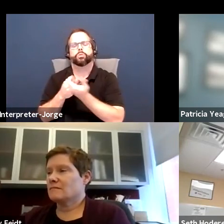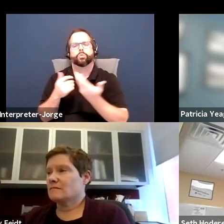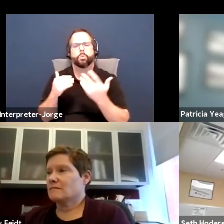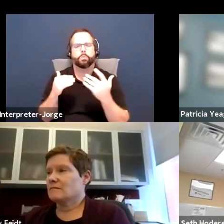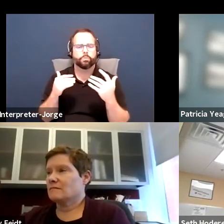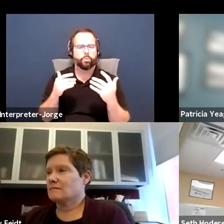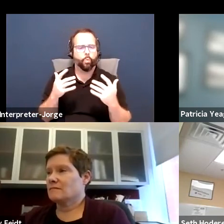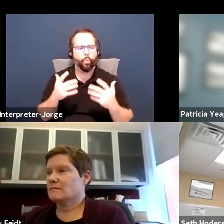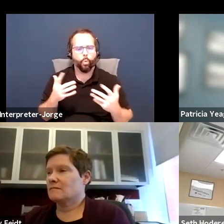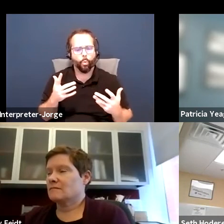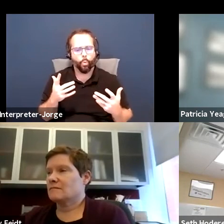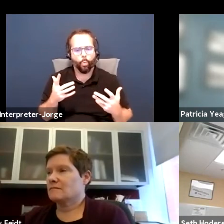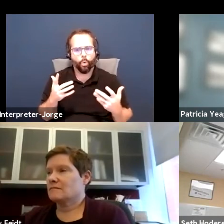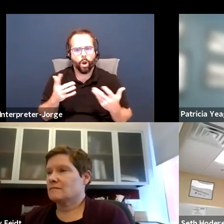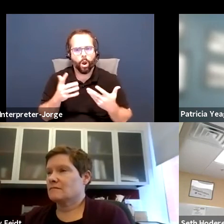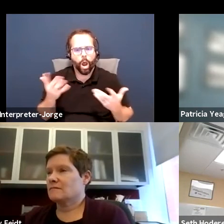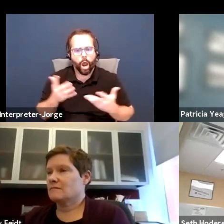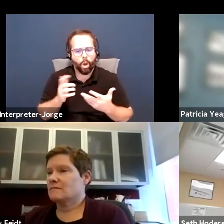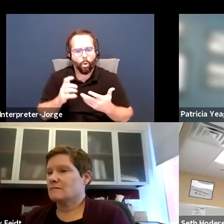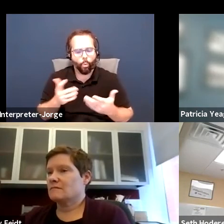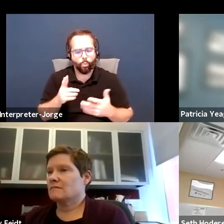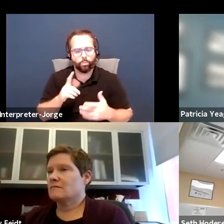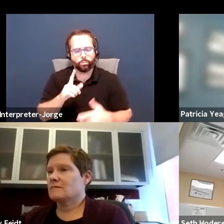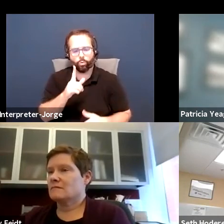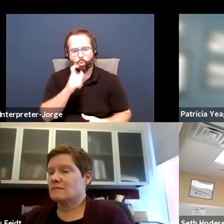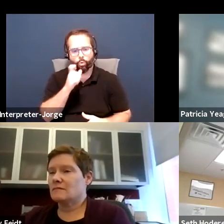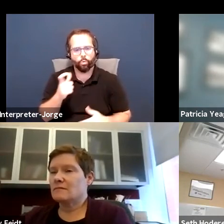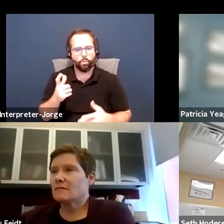outside consultants, etc. And this is from Tracy.